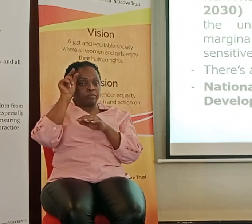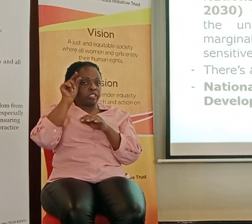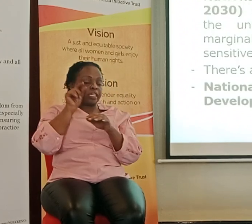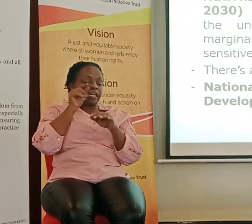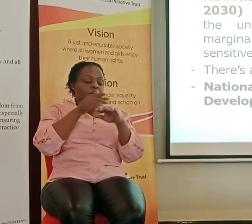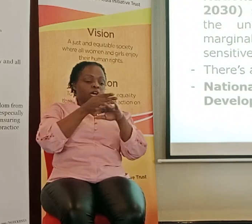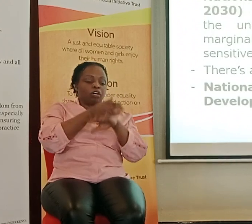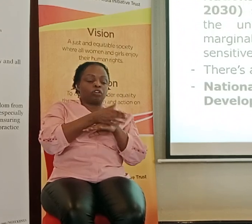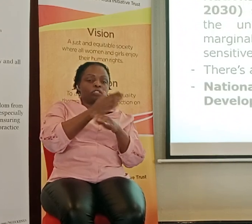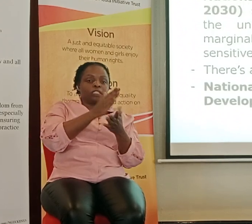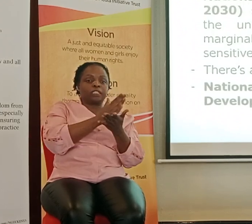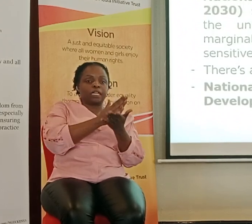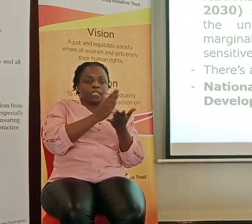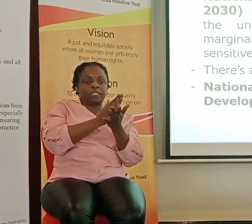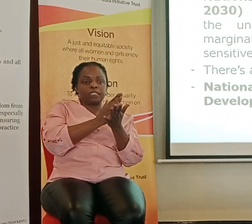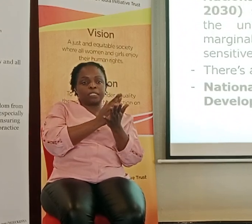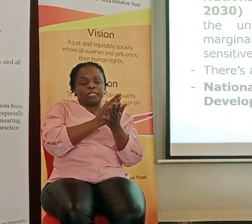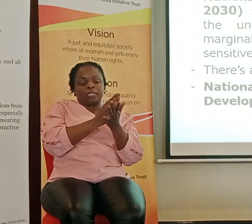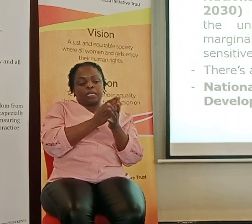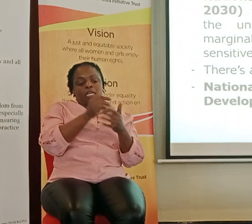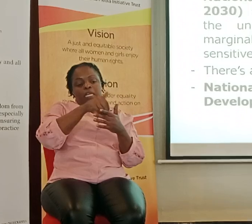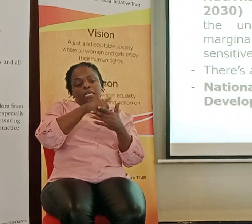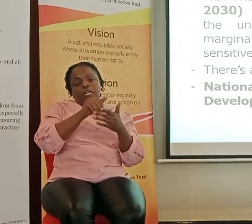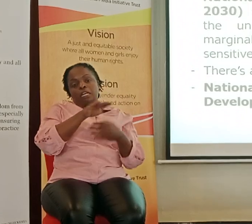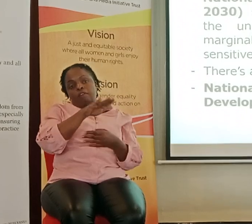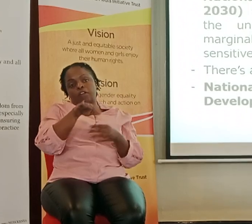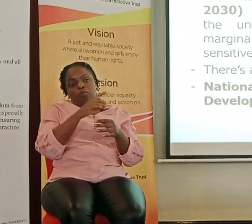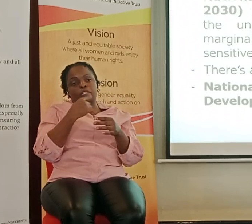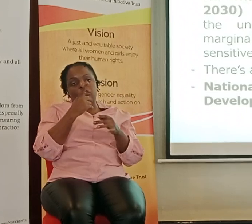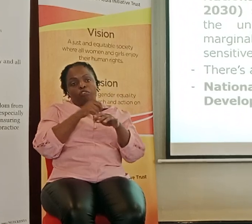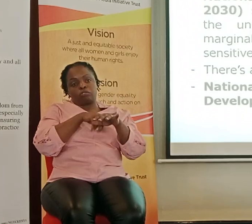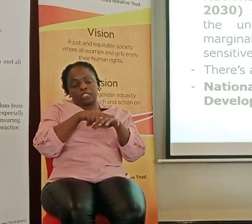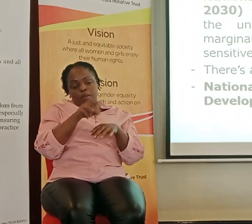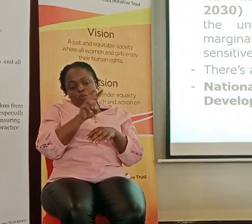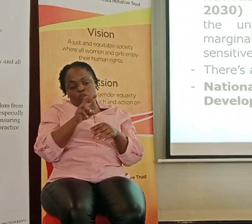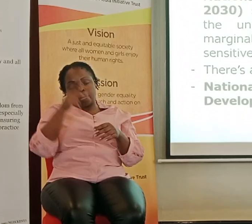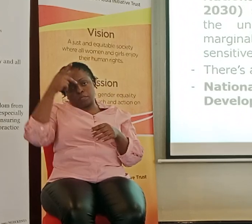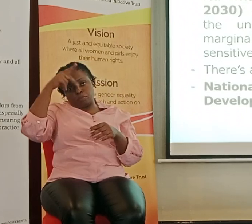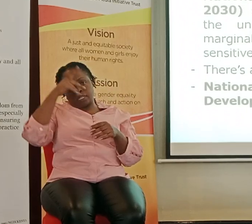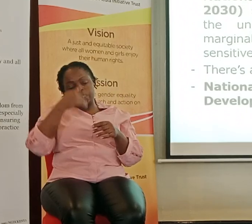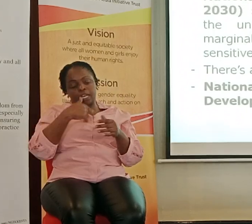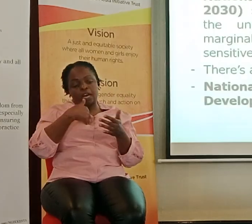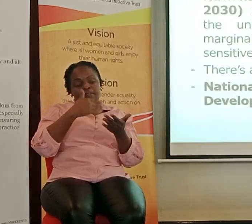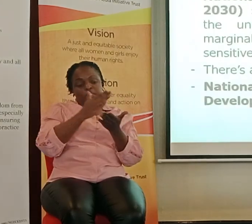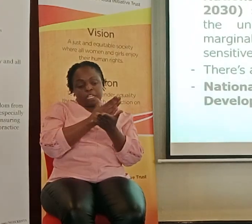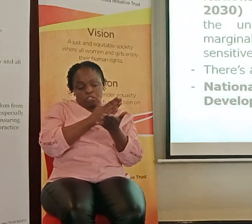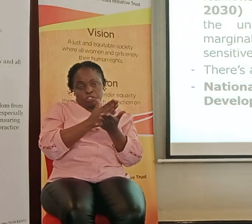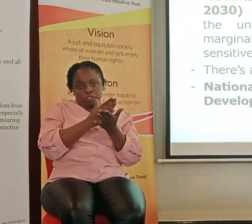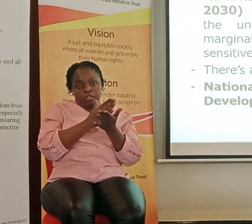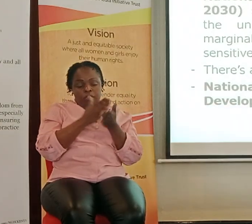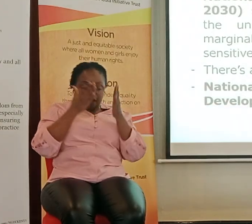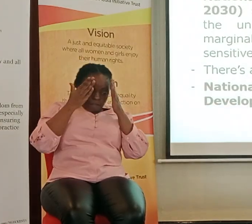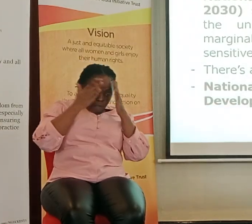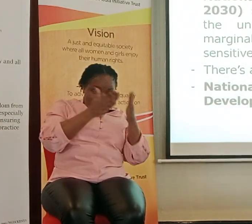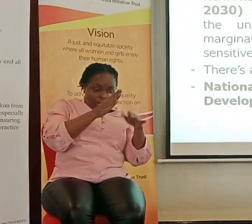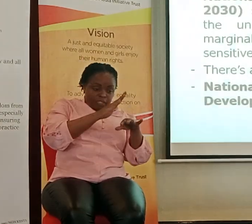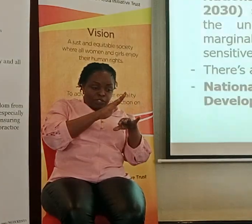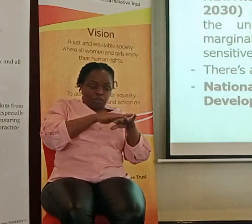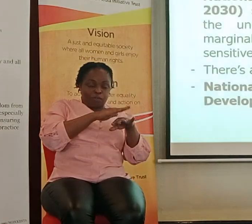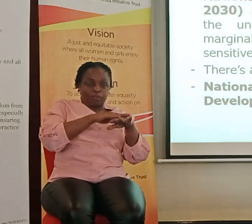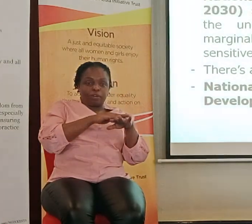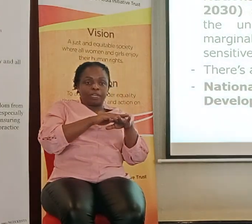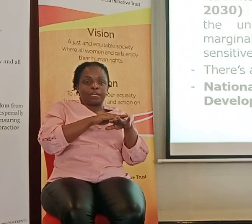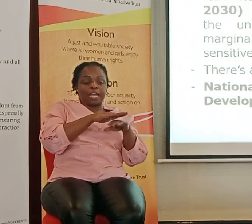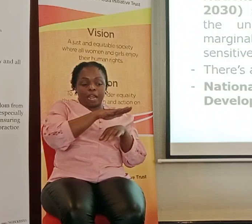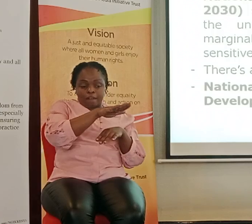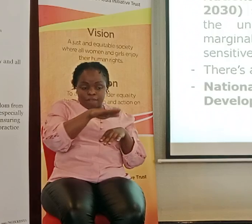them the environment. So when you look at our policy, there is a section dedicated to matters environment, and